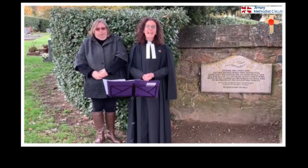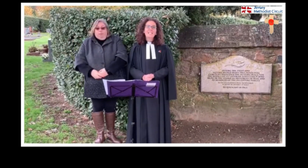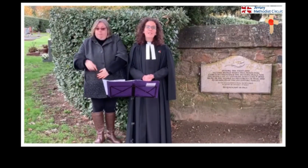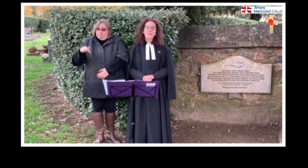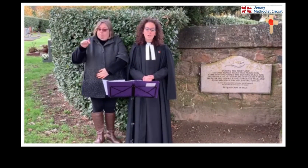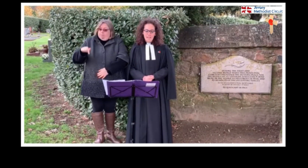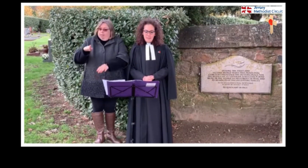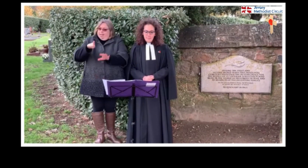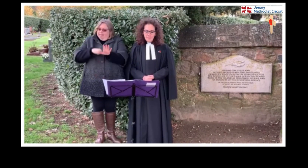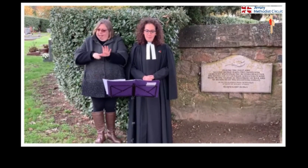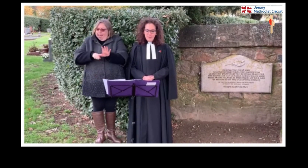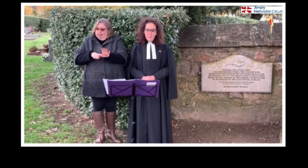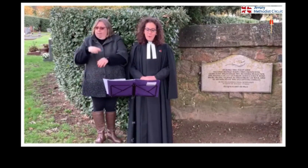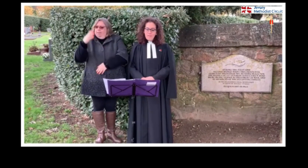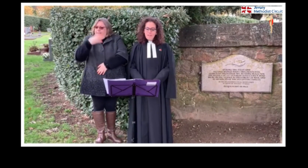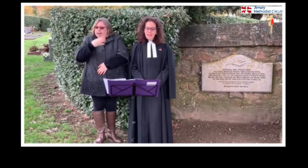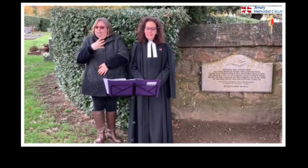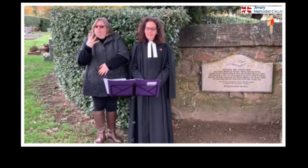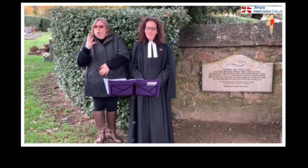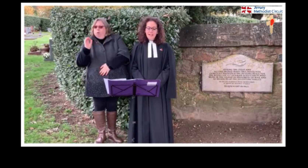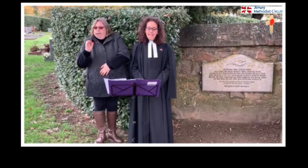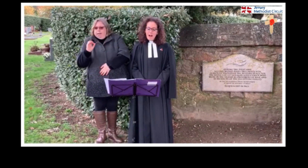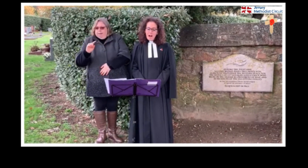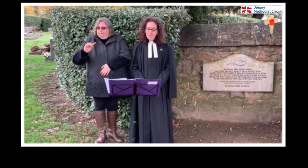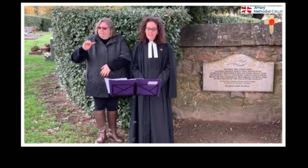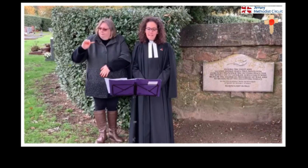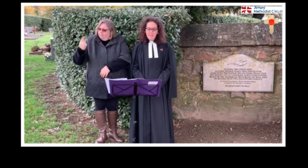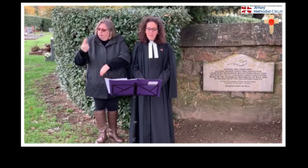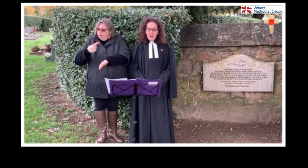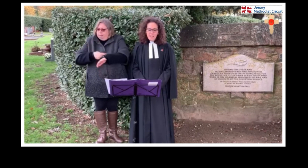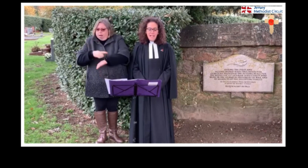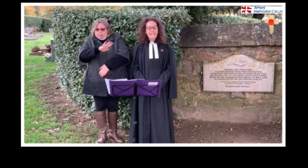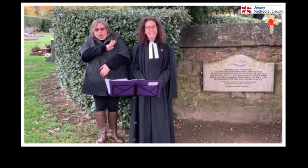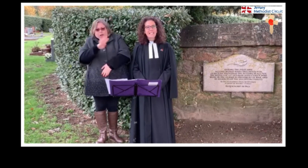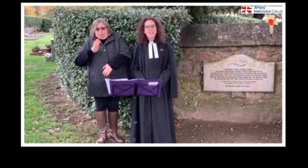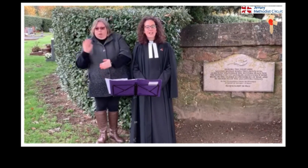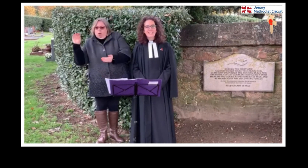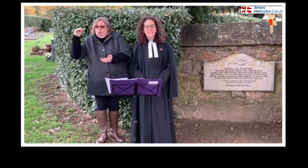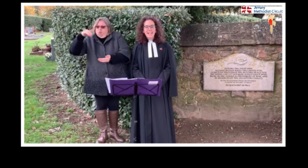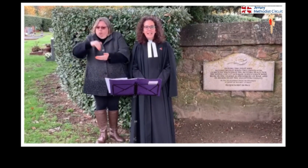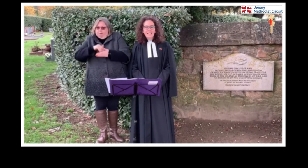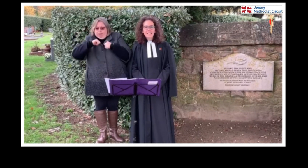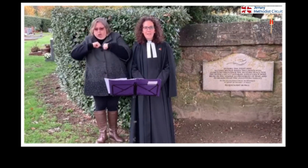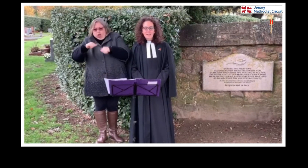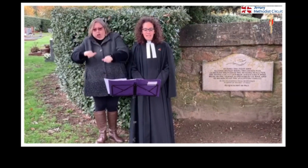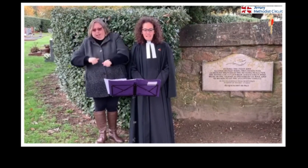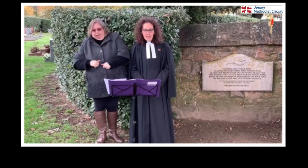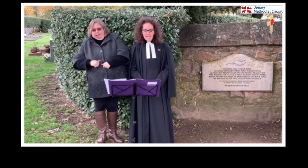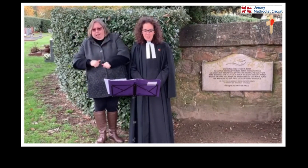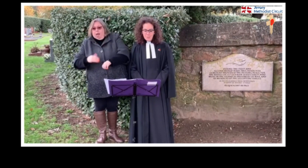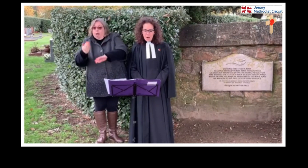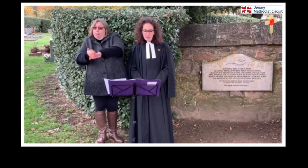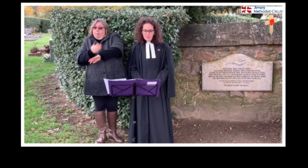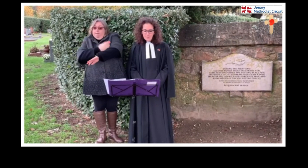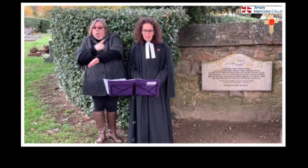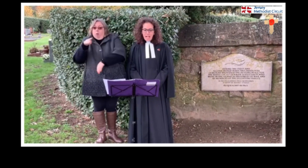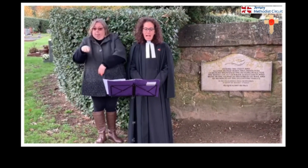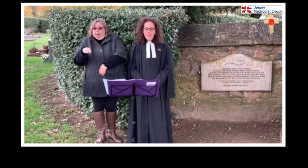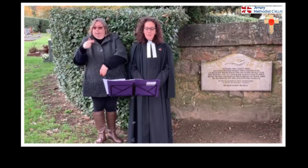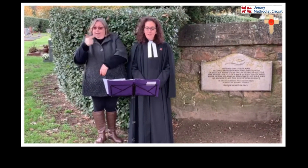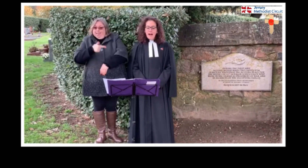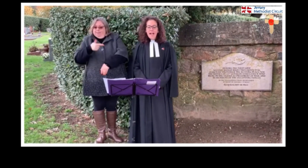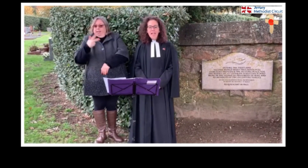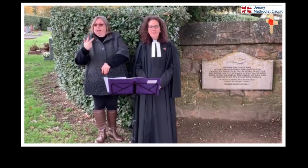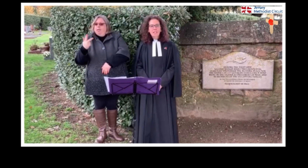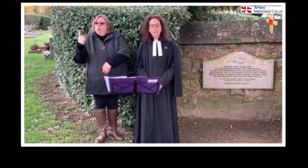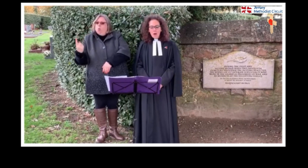The year 1940 brought the first invading army since the French landed in Jersey in 1781.